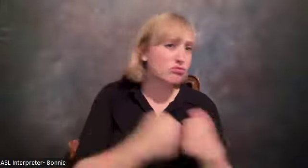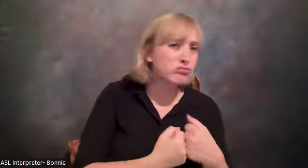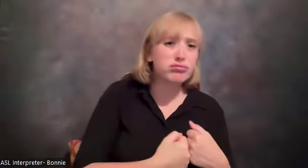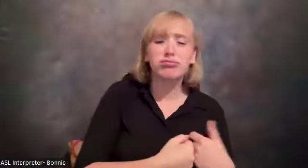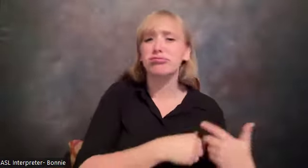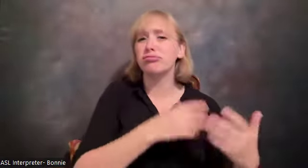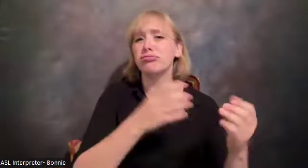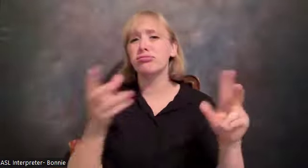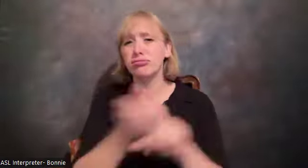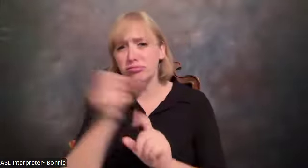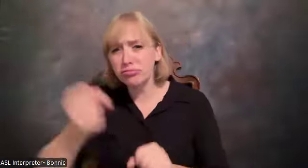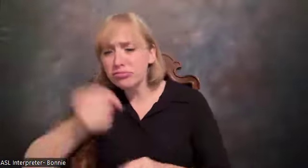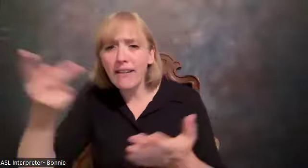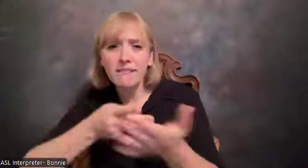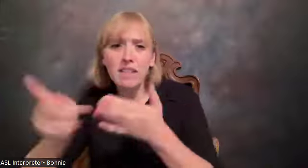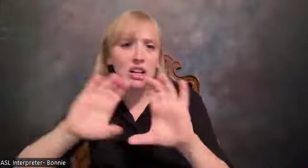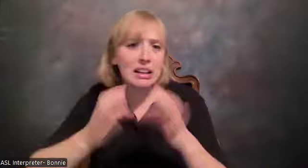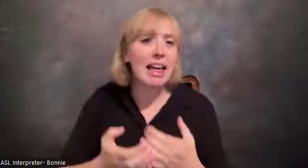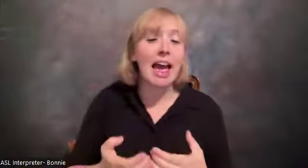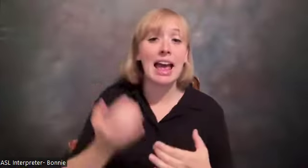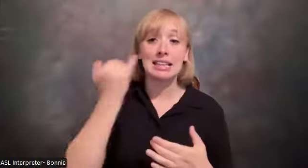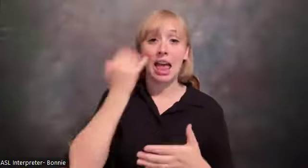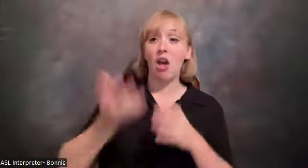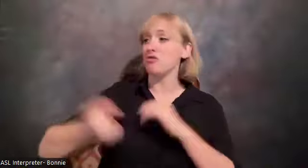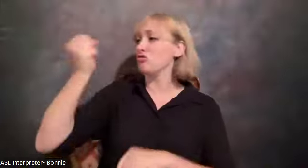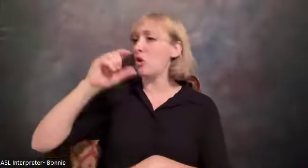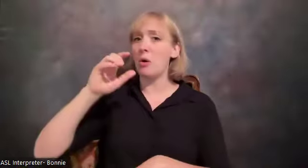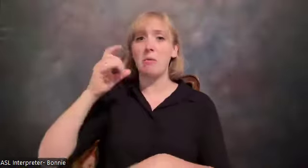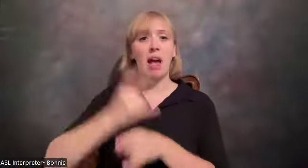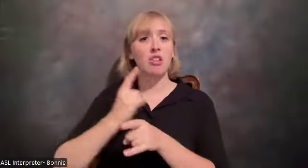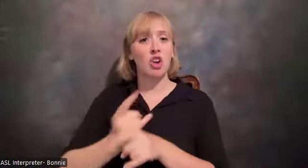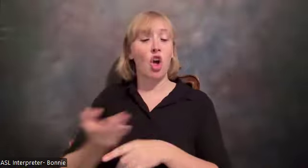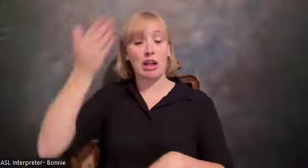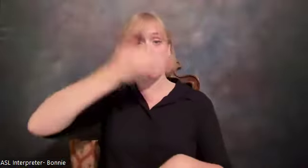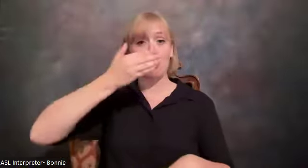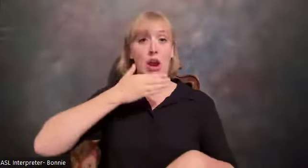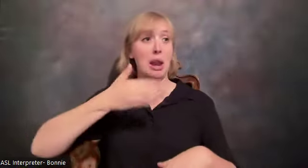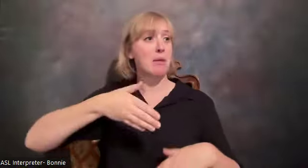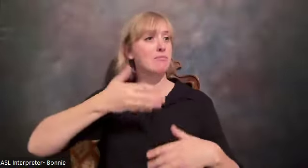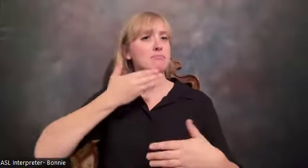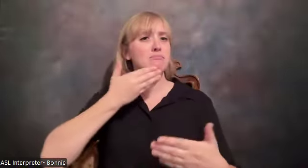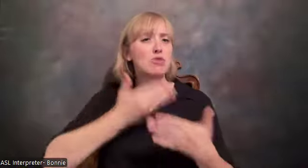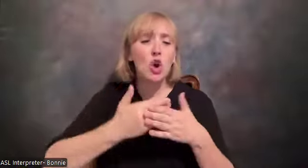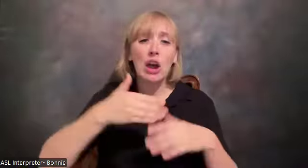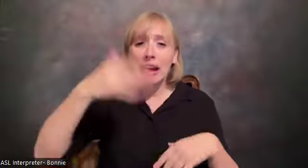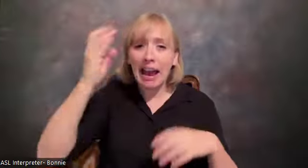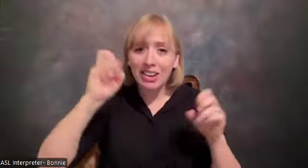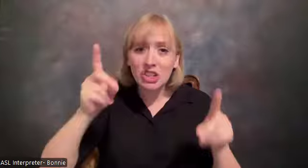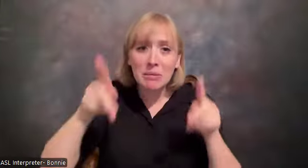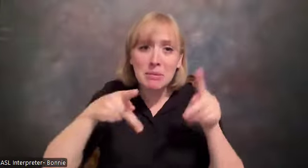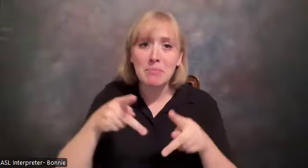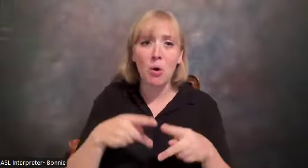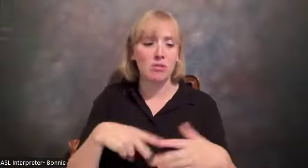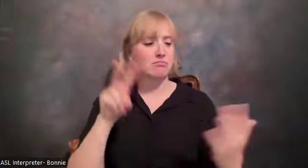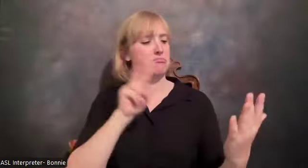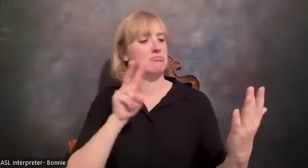getting arrested. Now they've taken alcohol away from me. They put me in front of well-meaning, highly educated people who would have some sort of report in front of them.